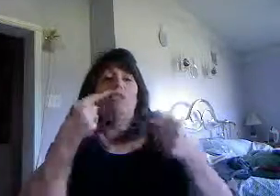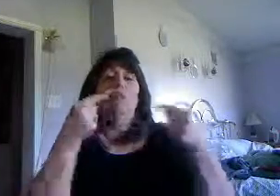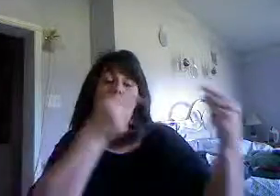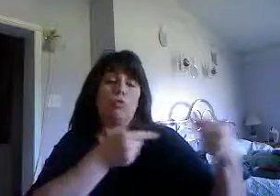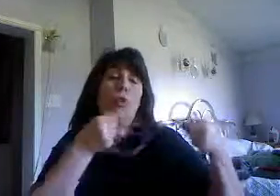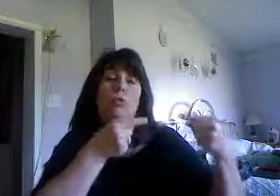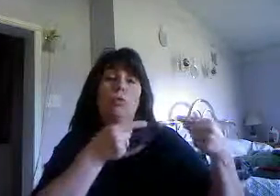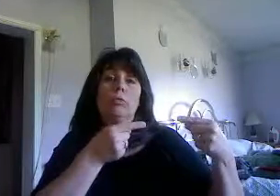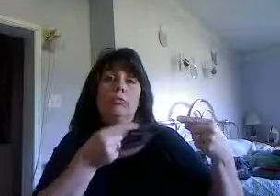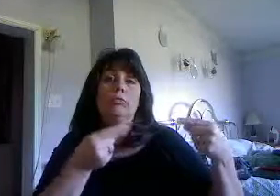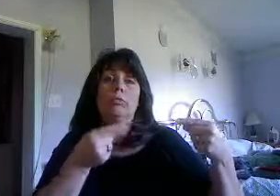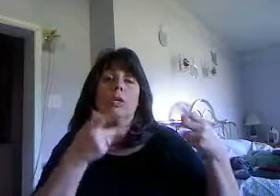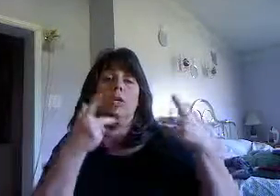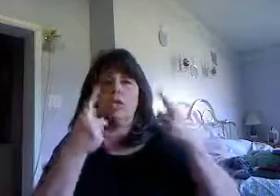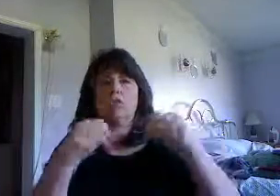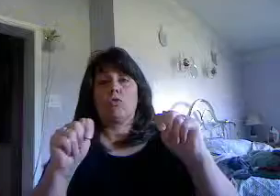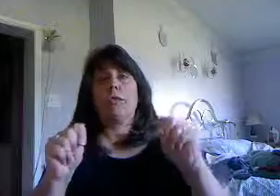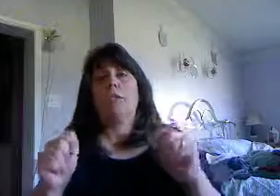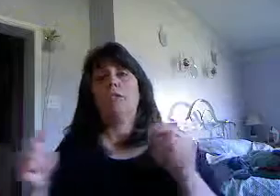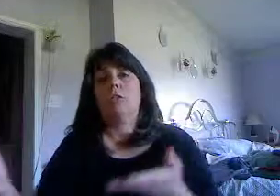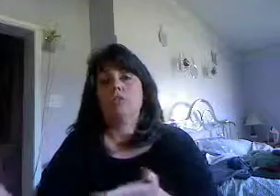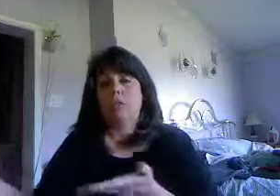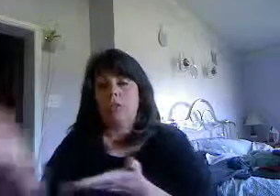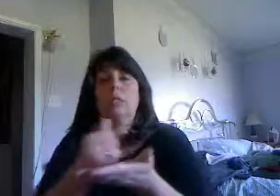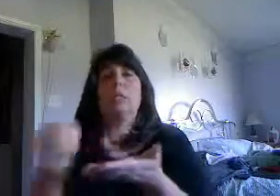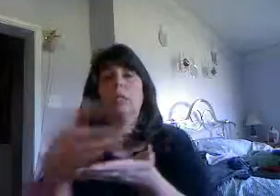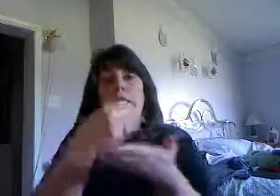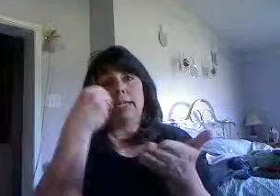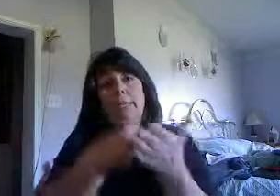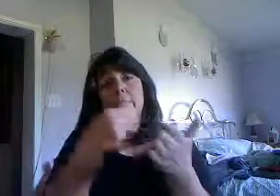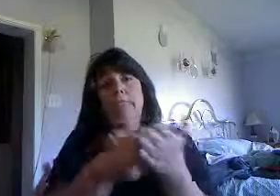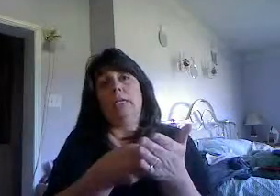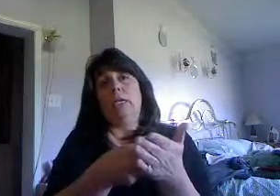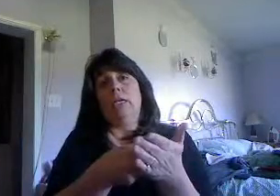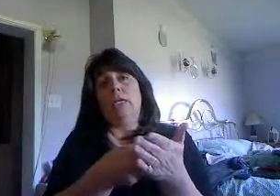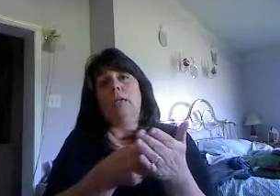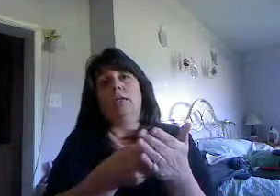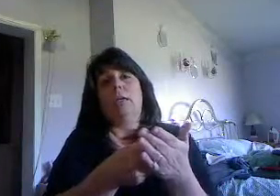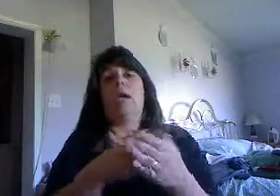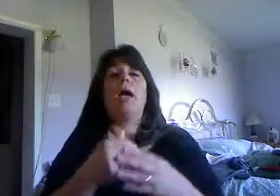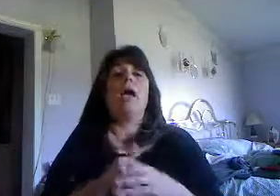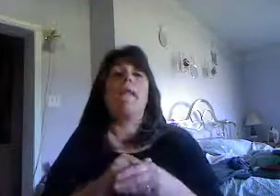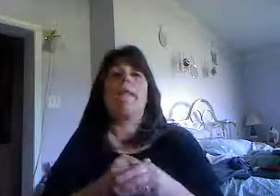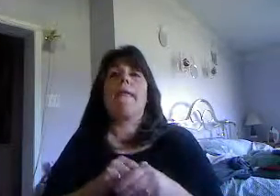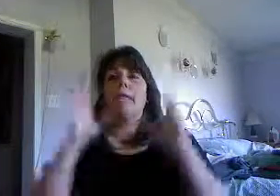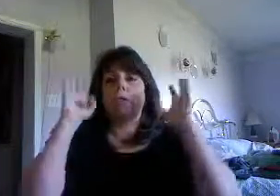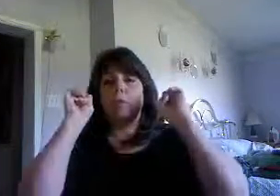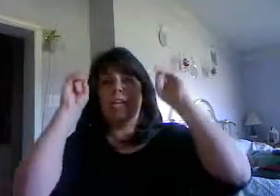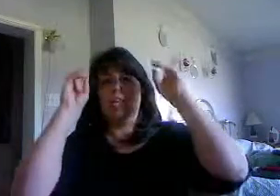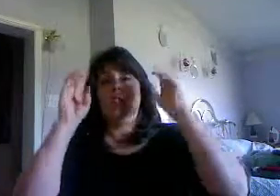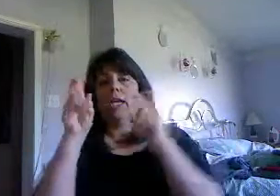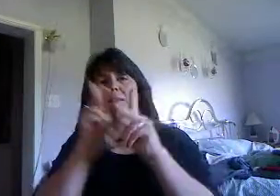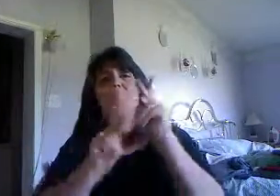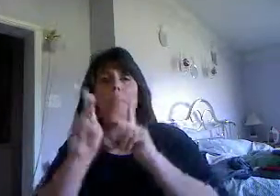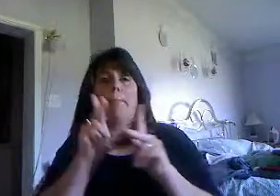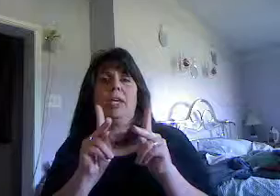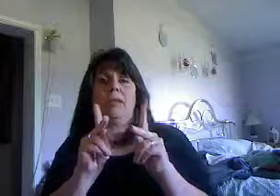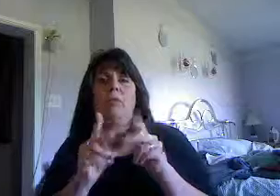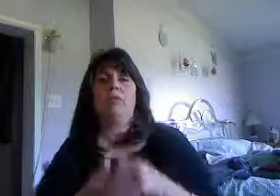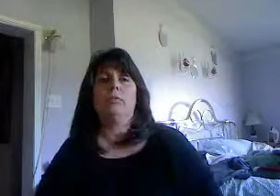generation. Central city governments, such as the City of Baltimore and Washington, D.C., are unable to reach the tax